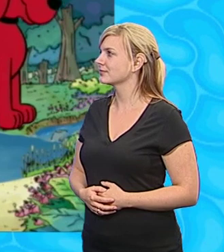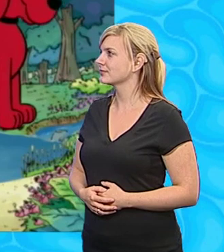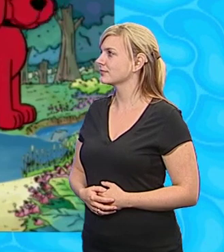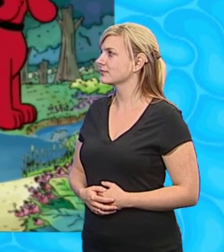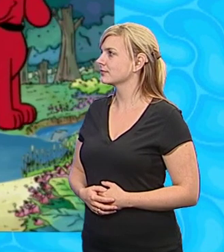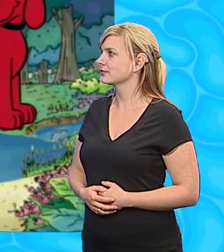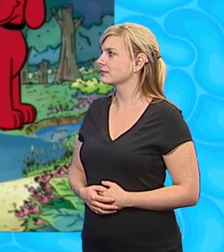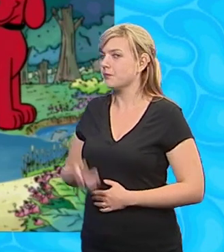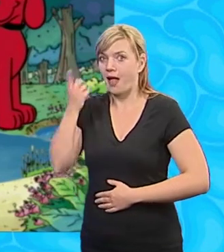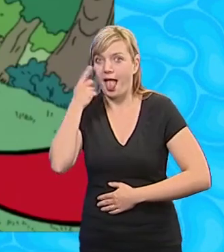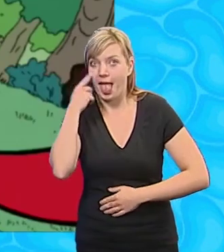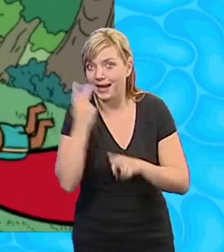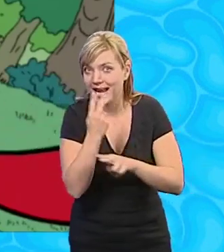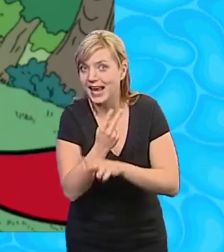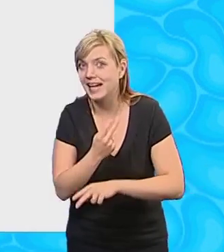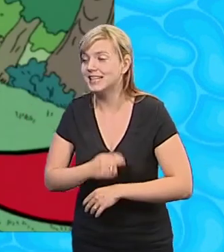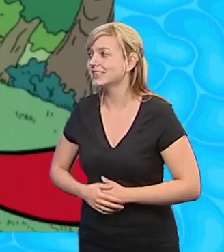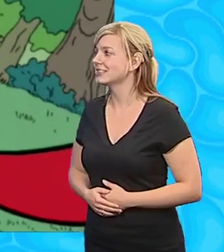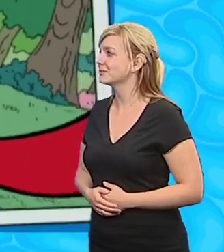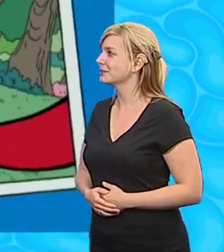Here I go!